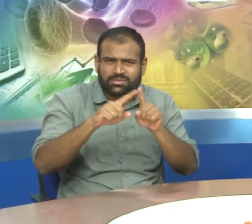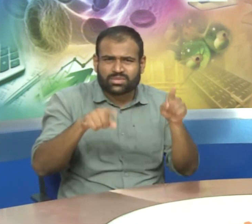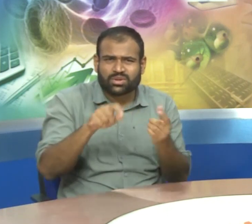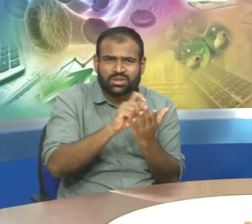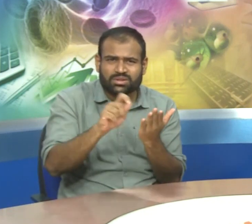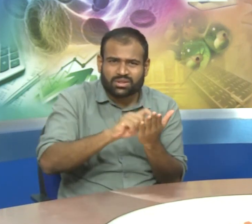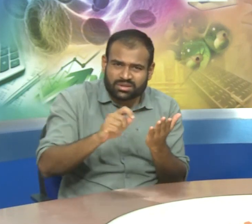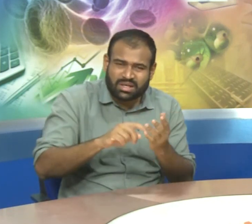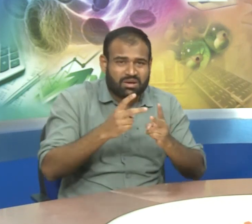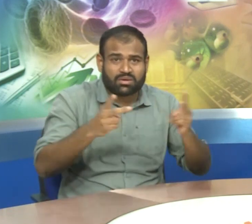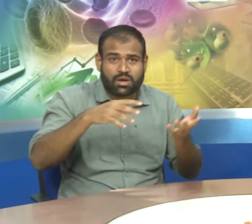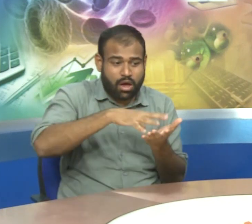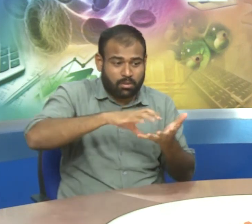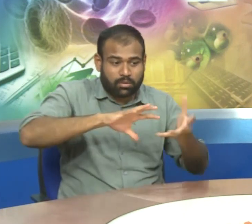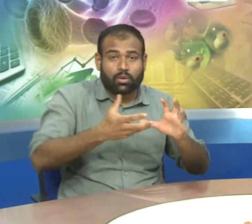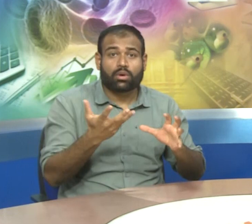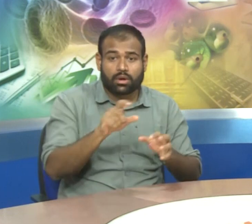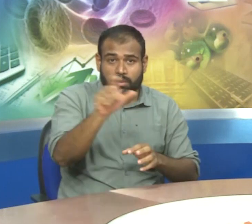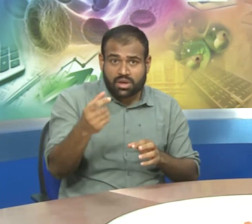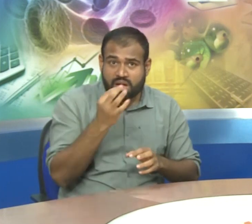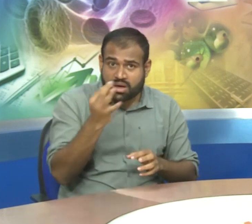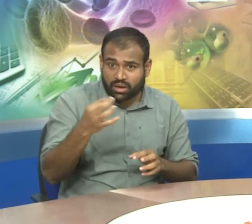document to the users on demand.